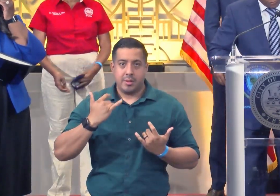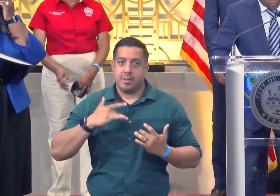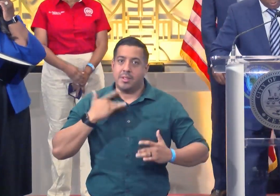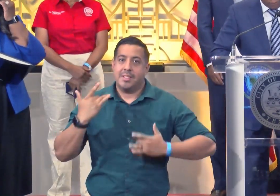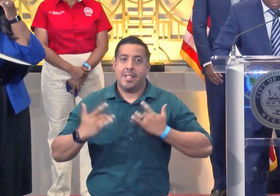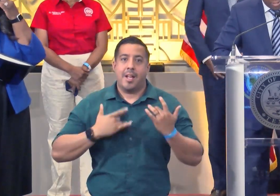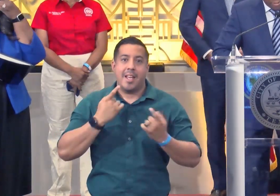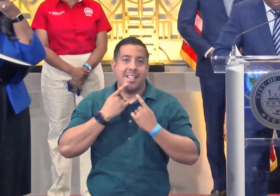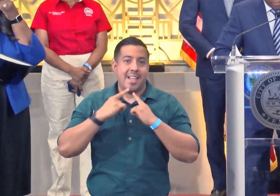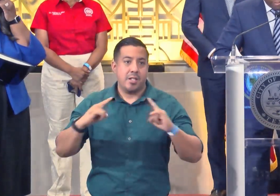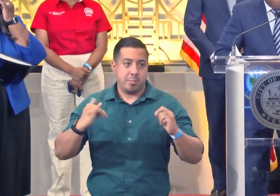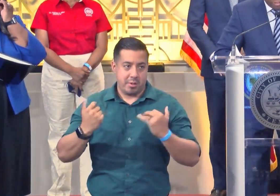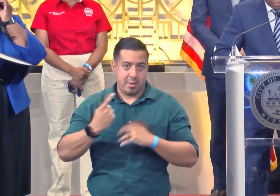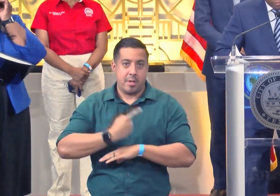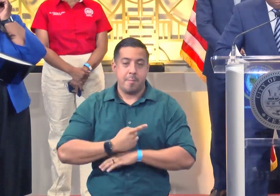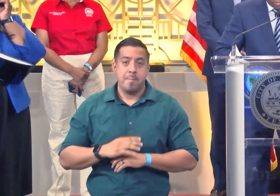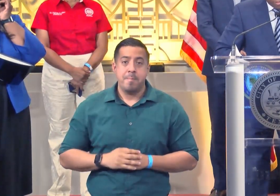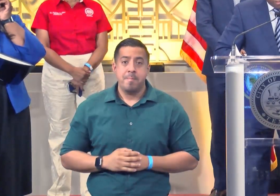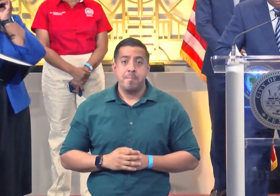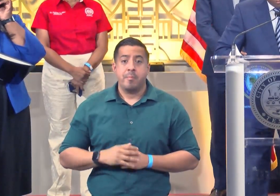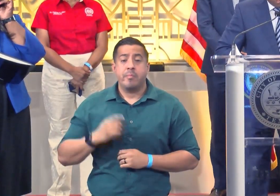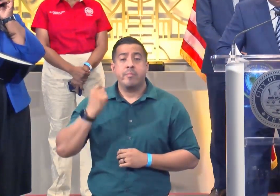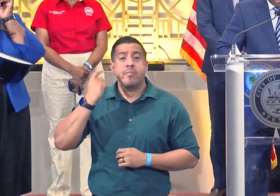an exciting announcement. I'm here